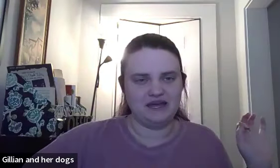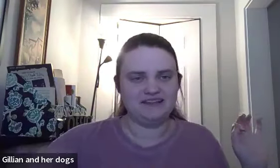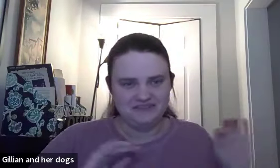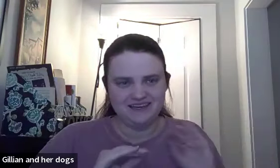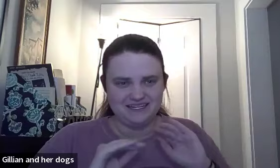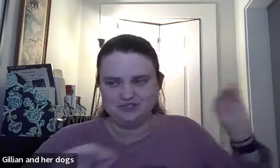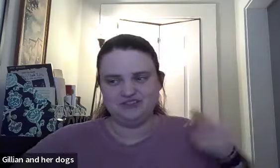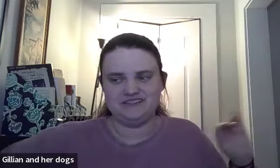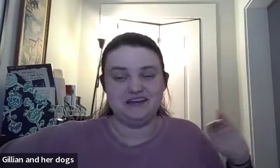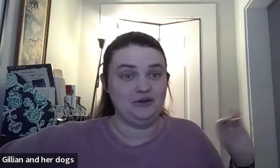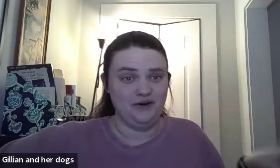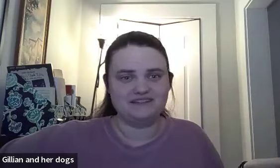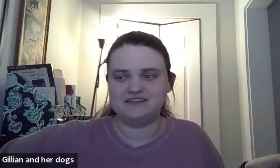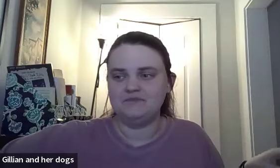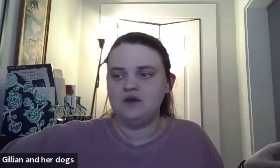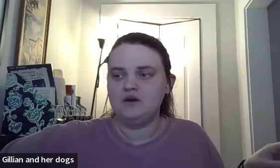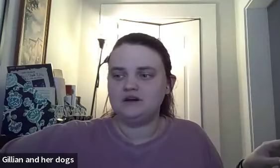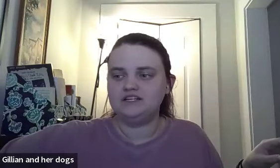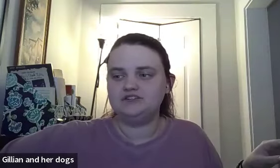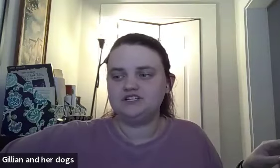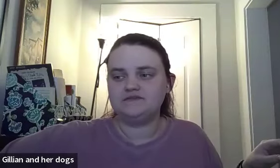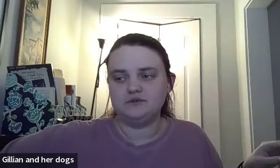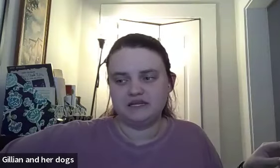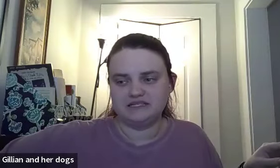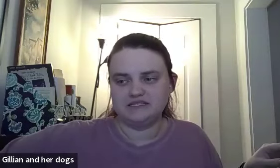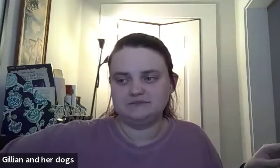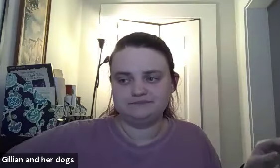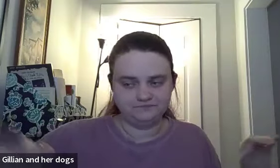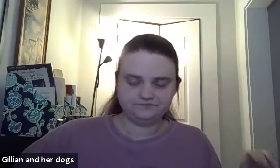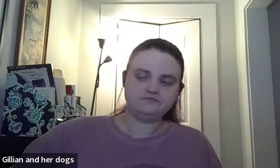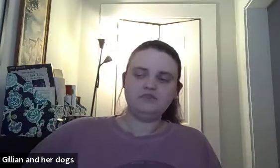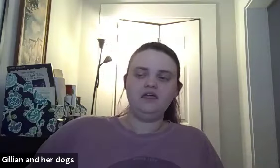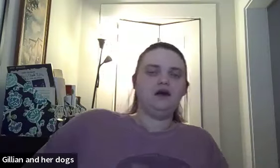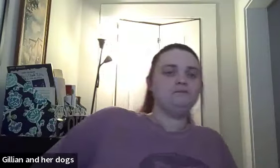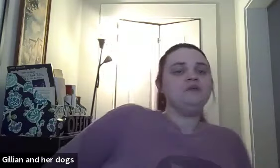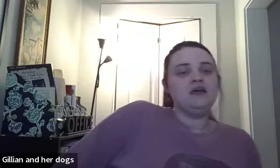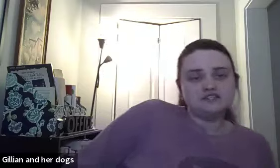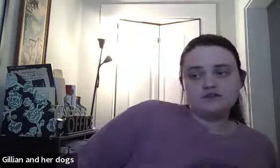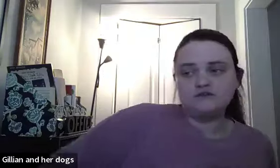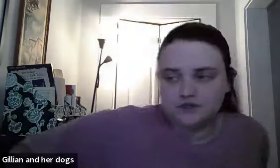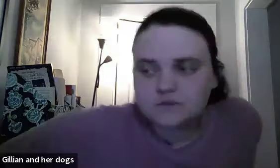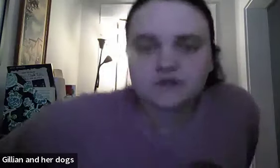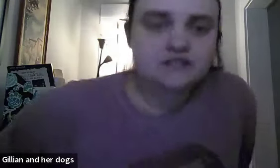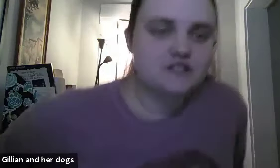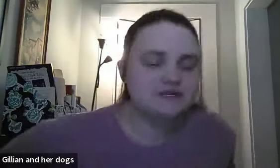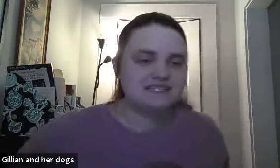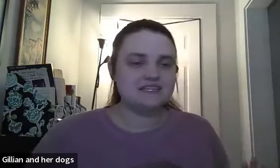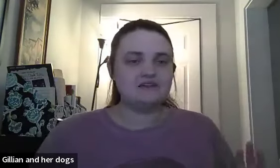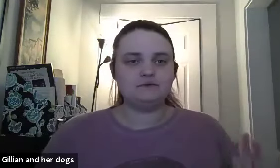feel bad. I think it gets pushed to the side a lot. So we're gonna do just a few places. So the first one we're going to do is the sign